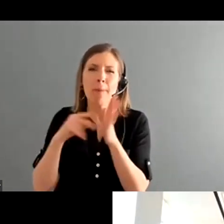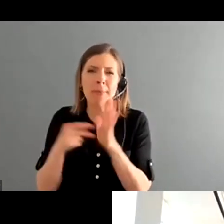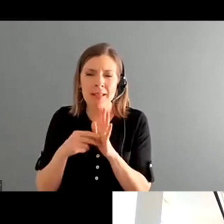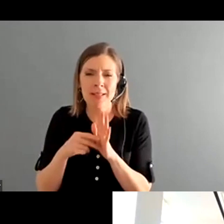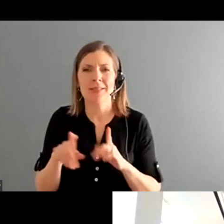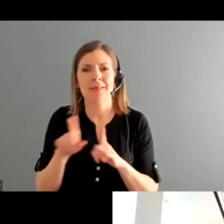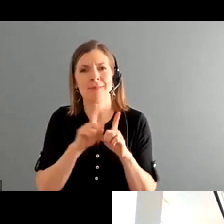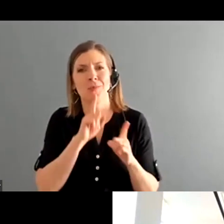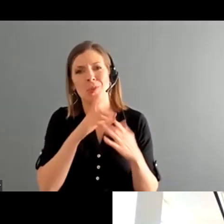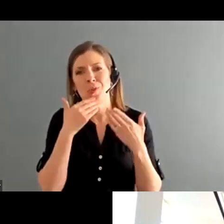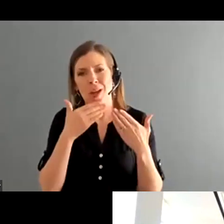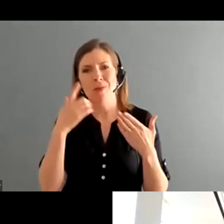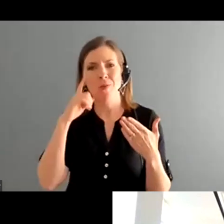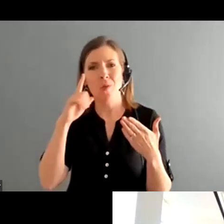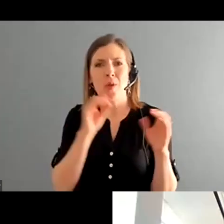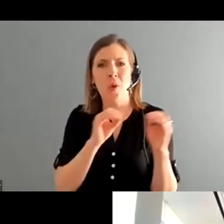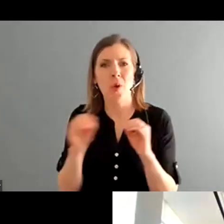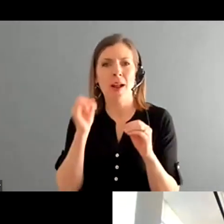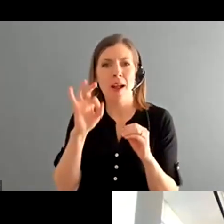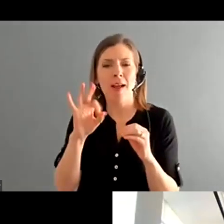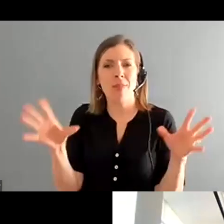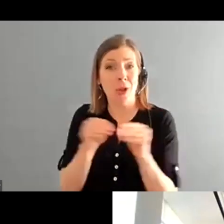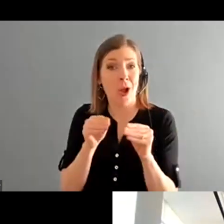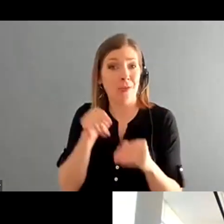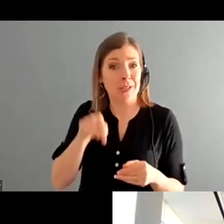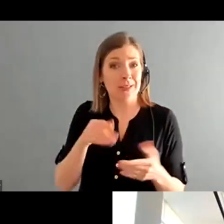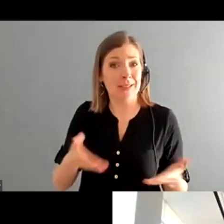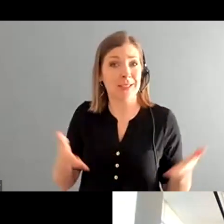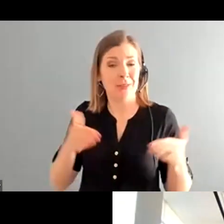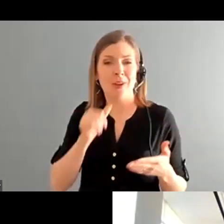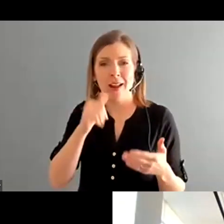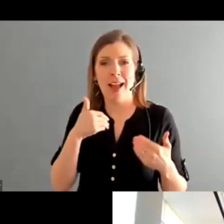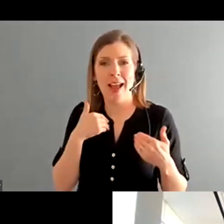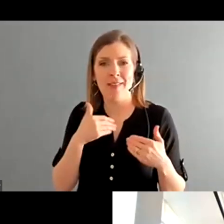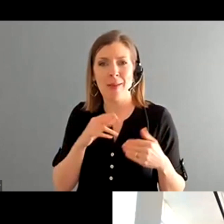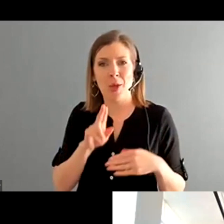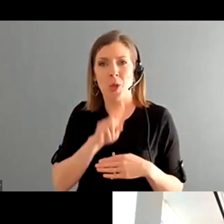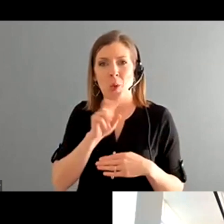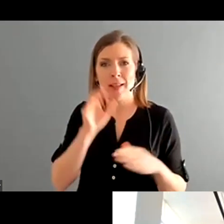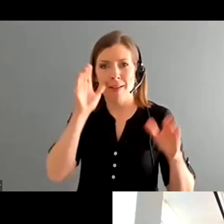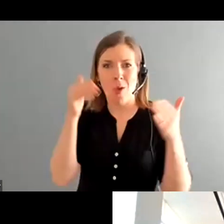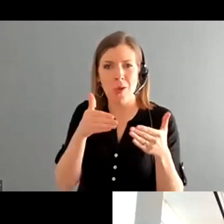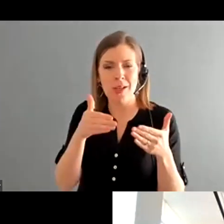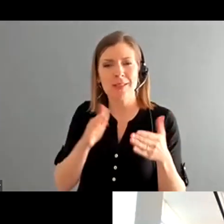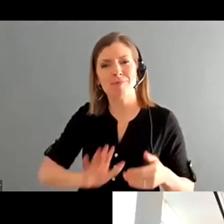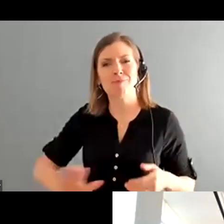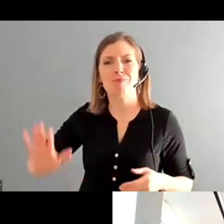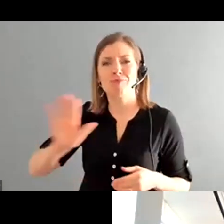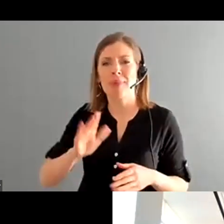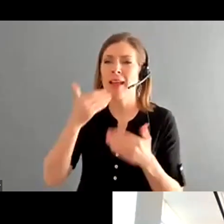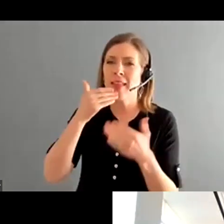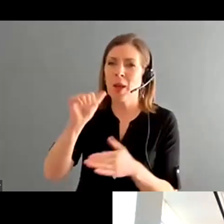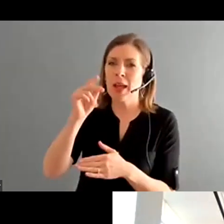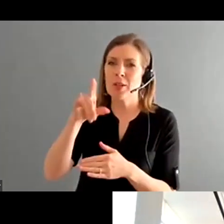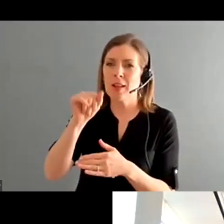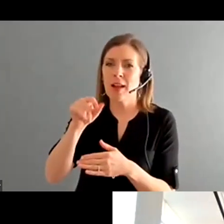I'm really grateful to the organizers of the conference for not having it all be so US focused. So. Yeah. And thank you, Angela, for